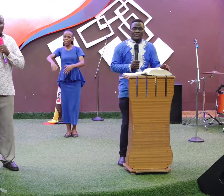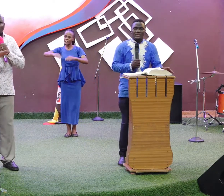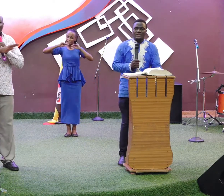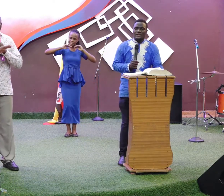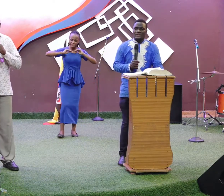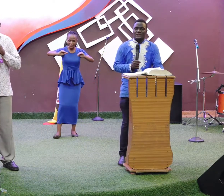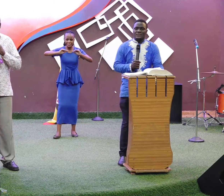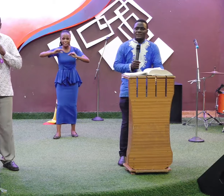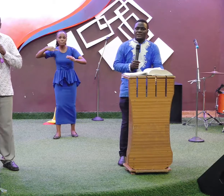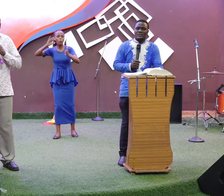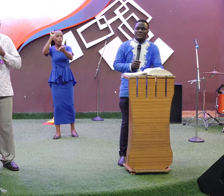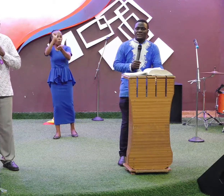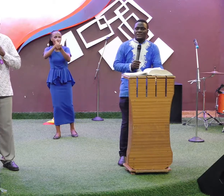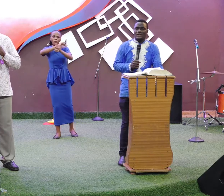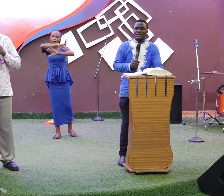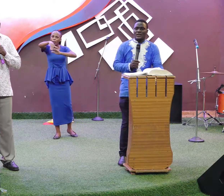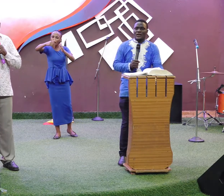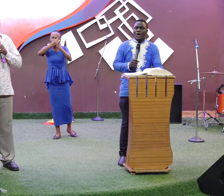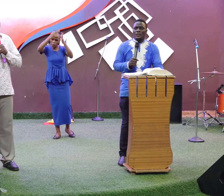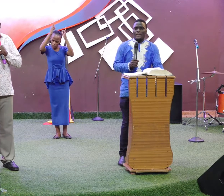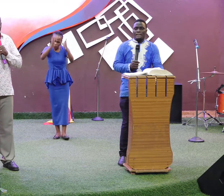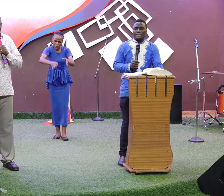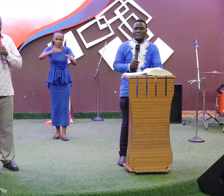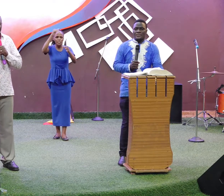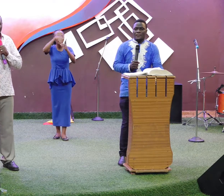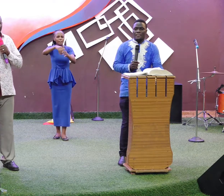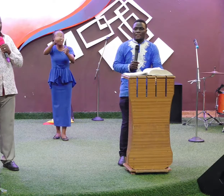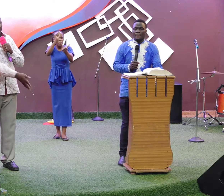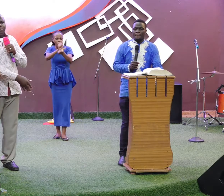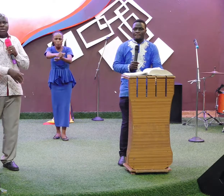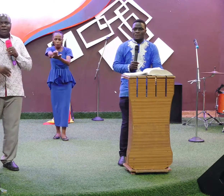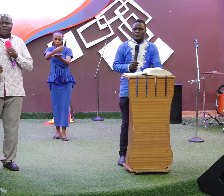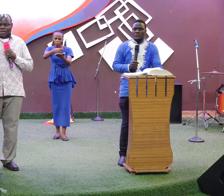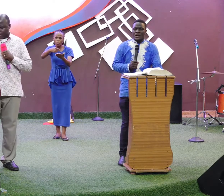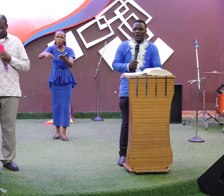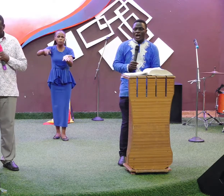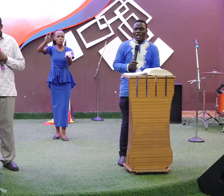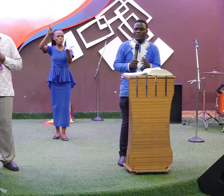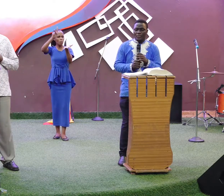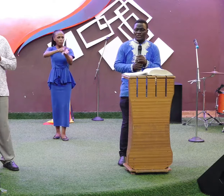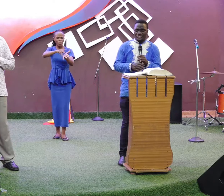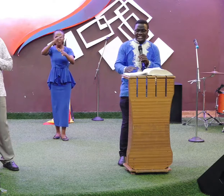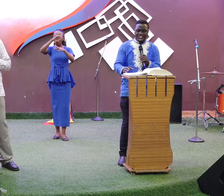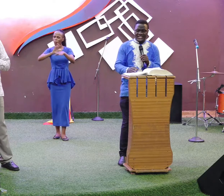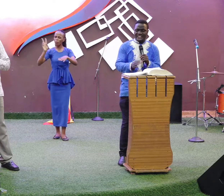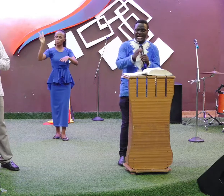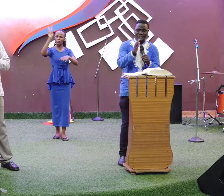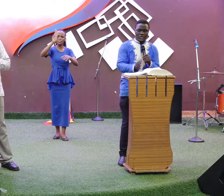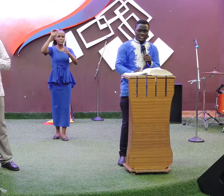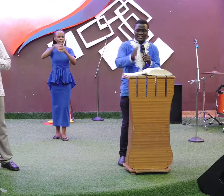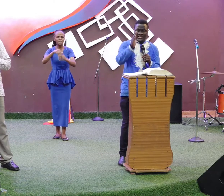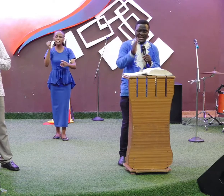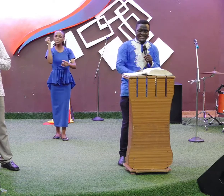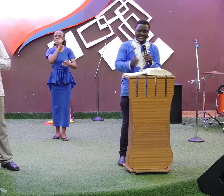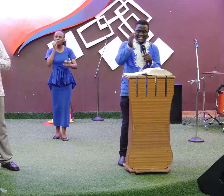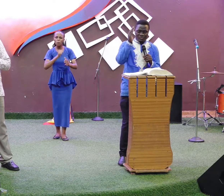Paulo n'okunnyonnyola kwonna mu bbaluwa ze yawandiika ng'anywerera mu byawandiikibwa ebiri mu ndagaano enkadde. All of Paul's teachings and